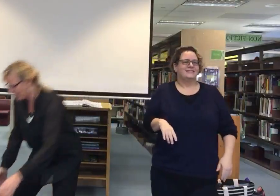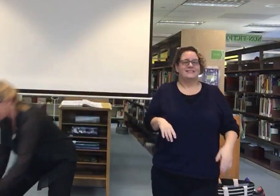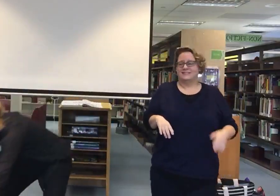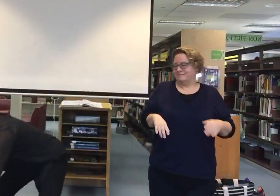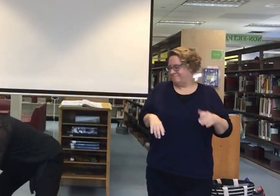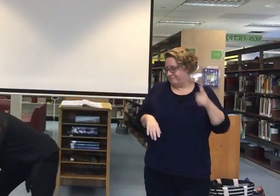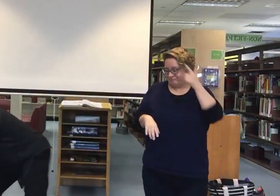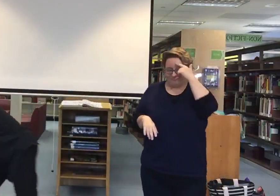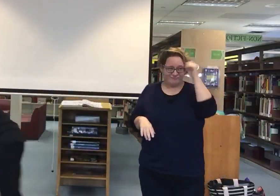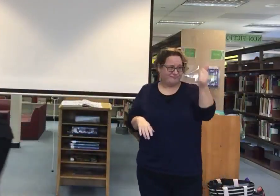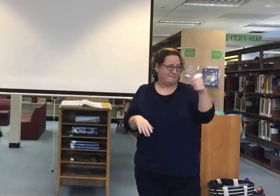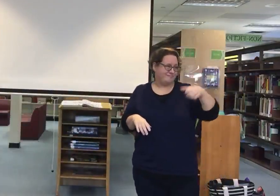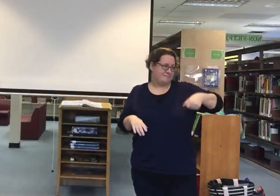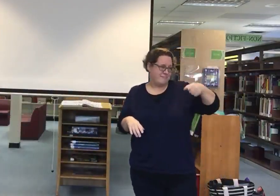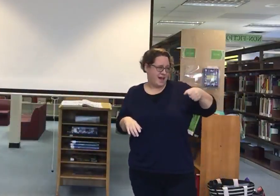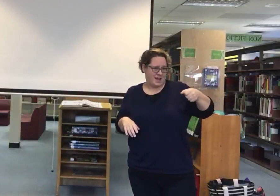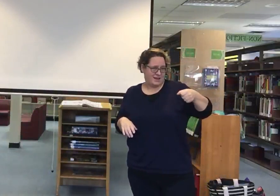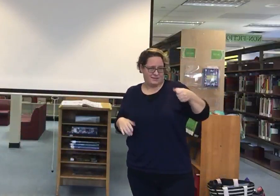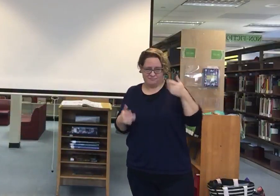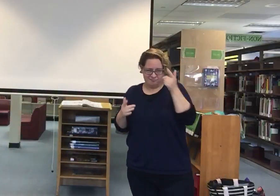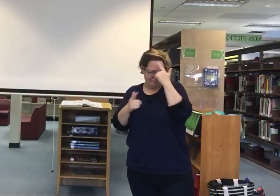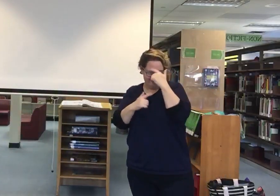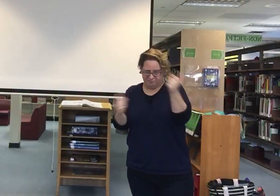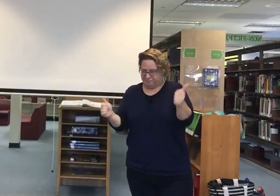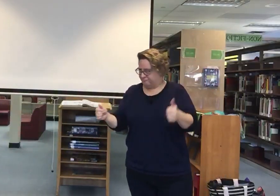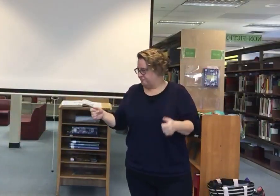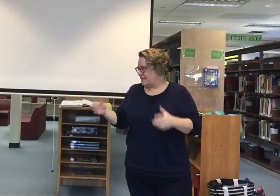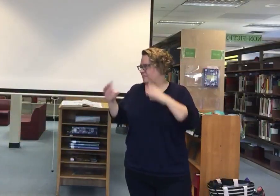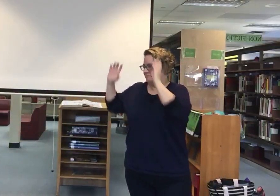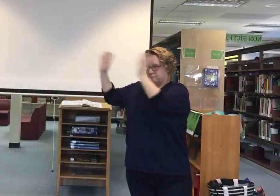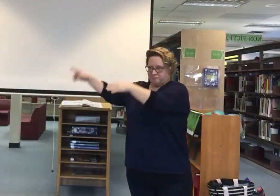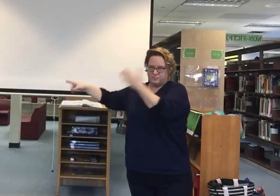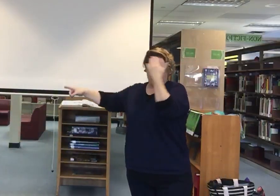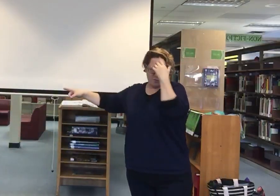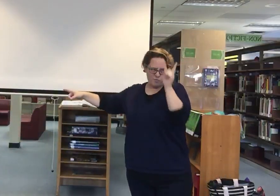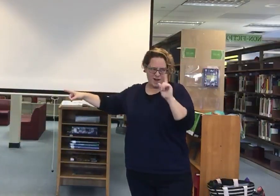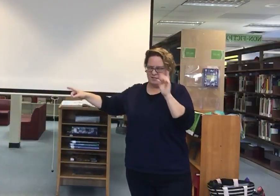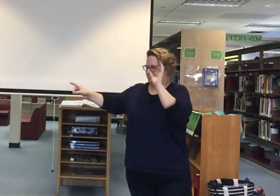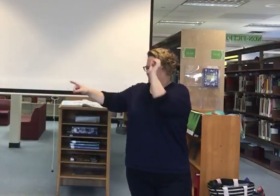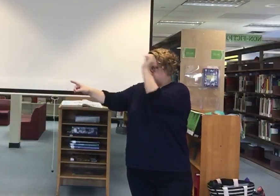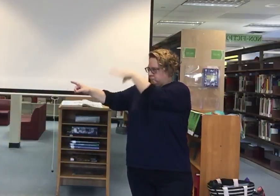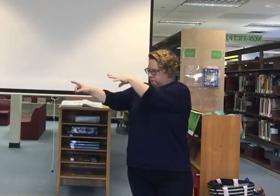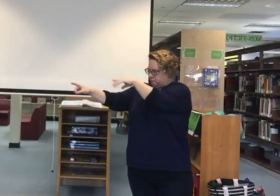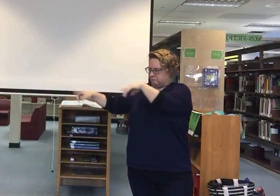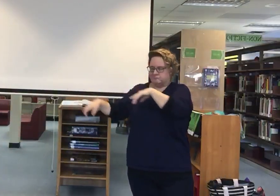Help yourself, I'm gonna put these over here. So now you know where they are.